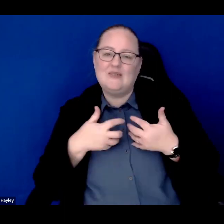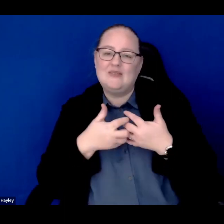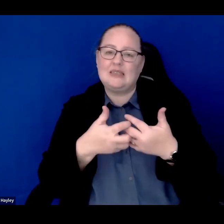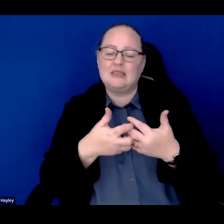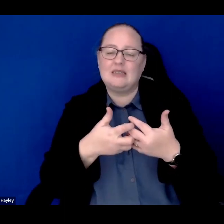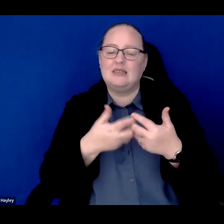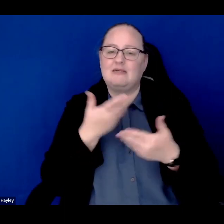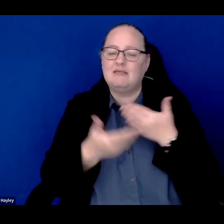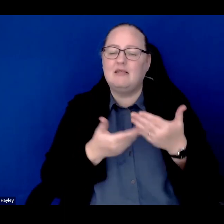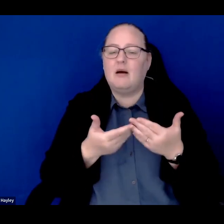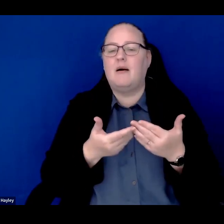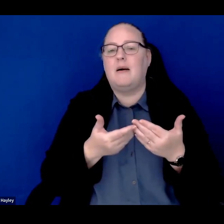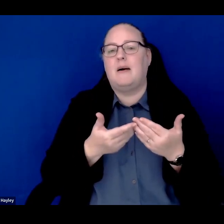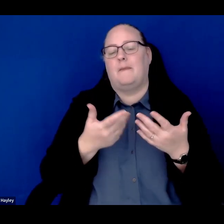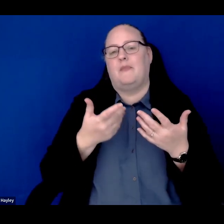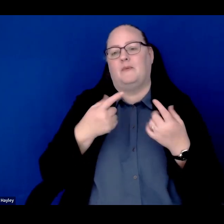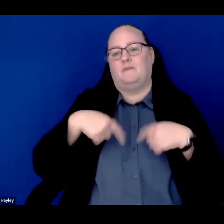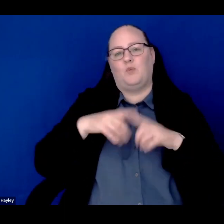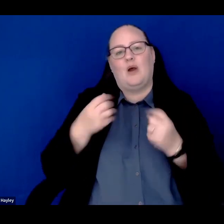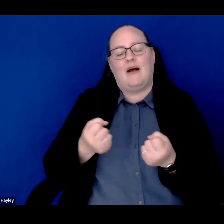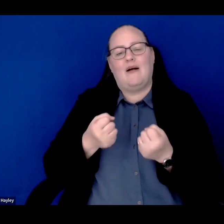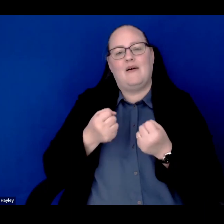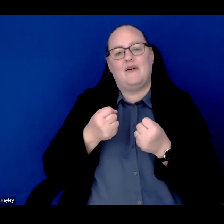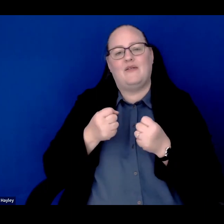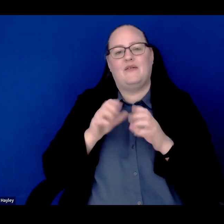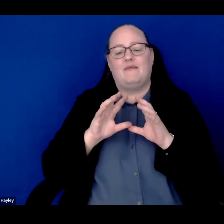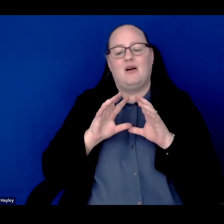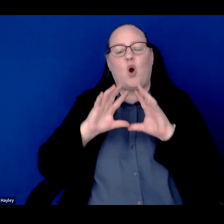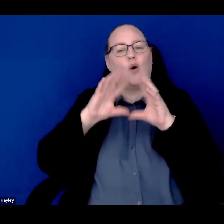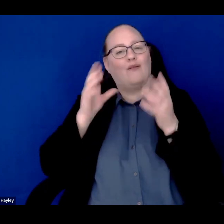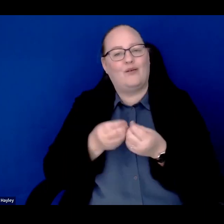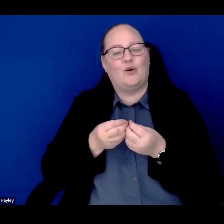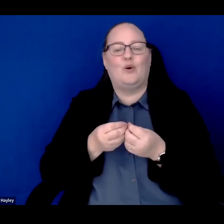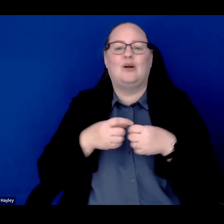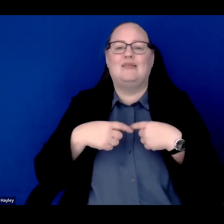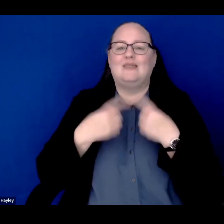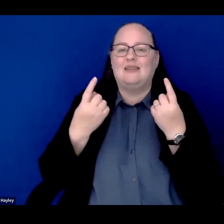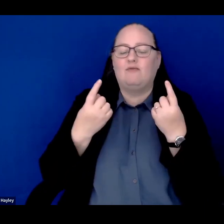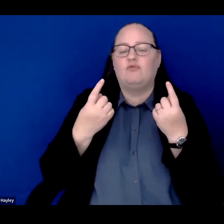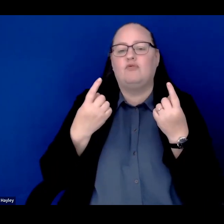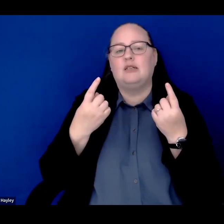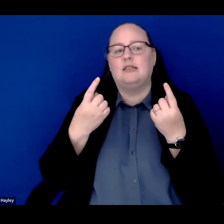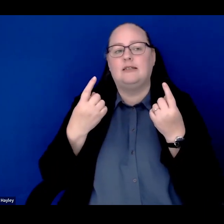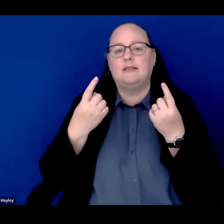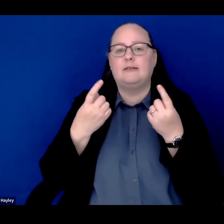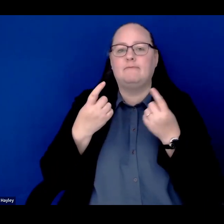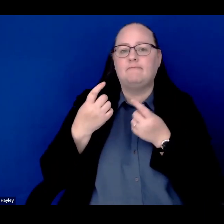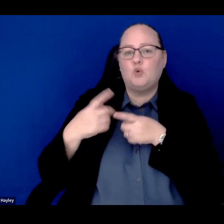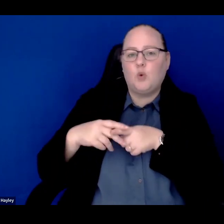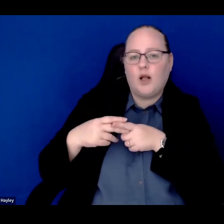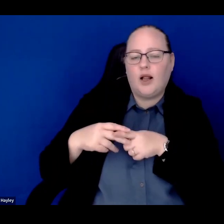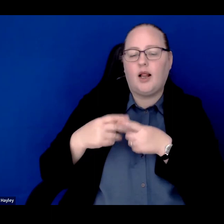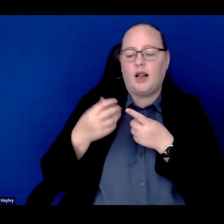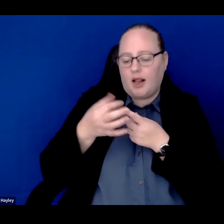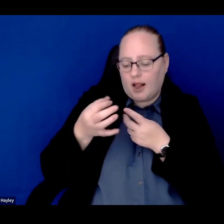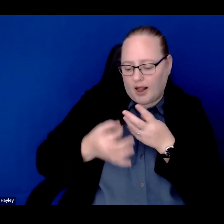overview, this kind of toolbox view, where we have different instruments for the transition and different utopias for the